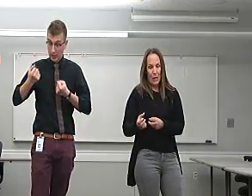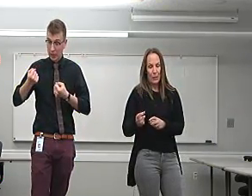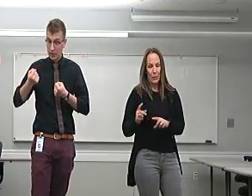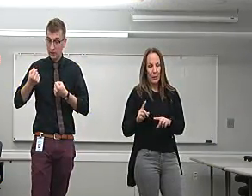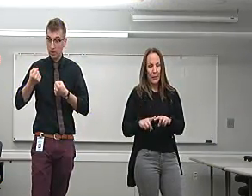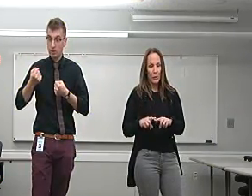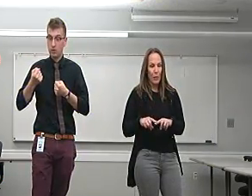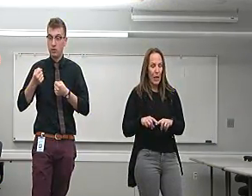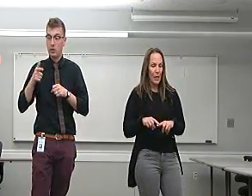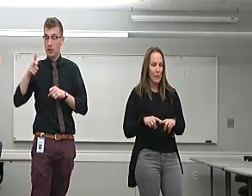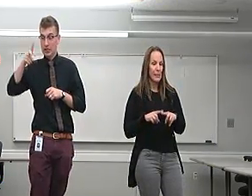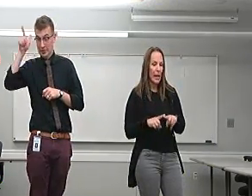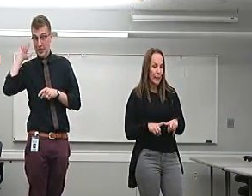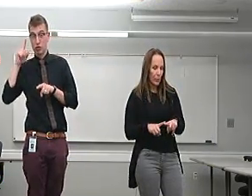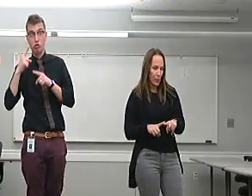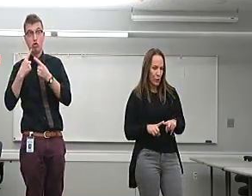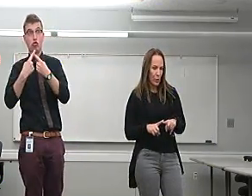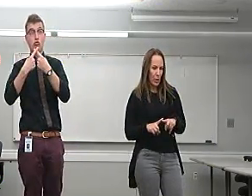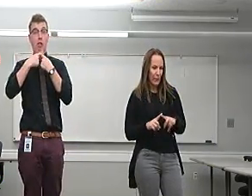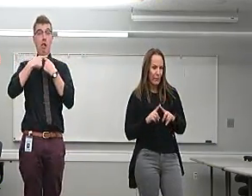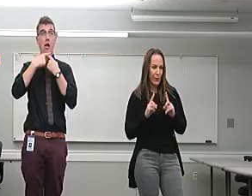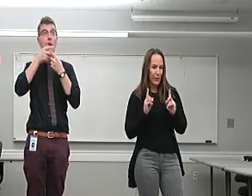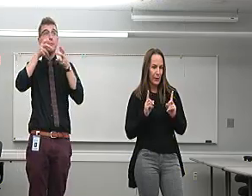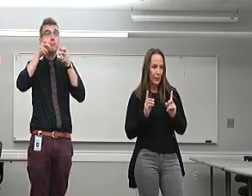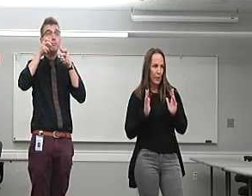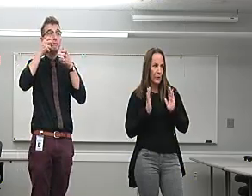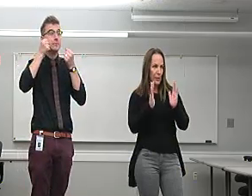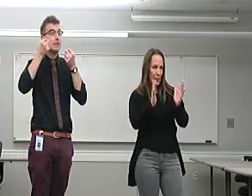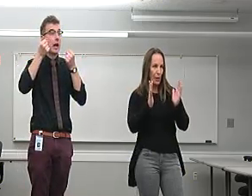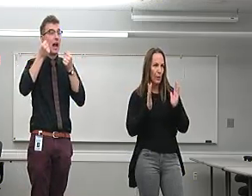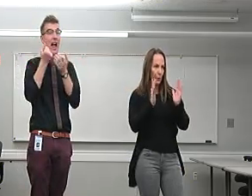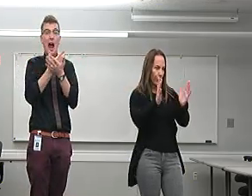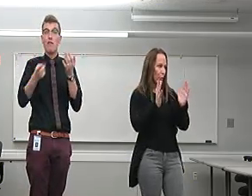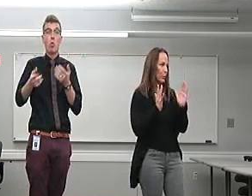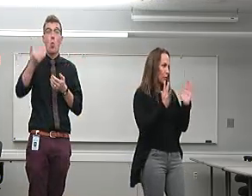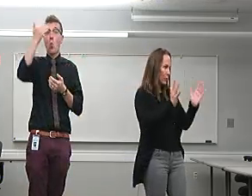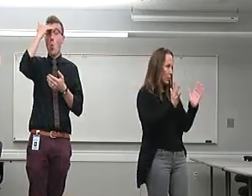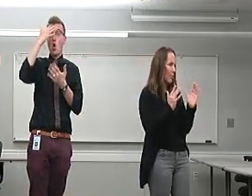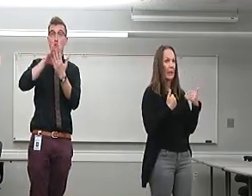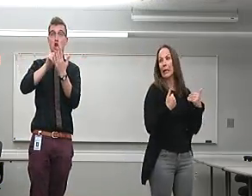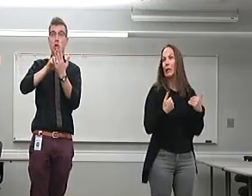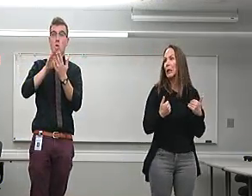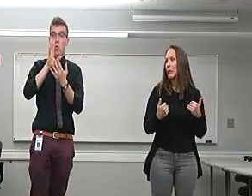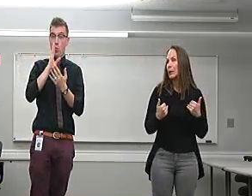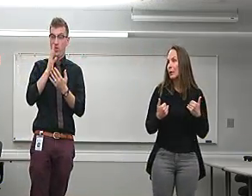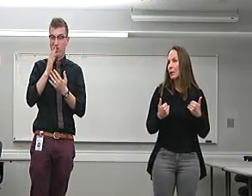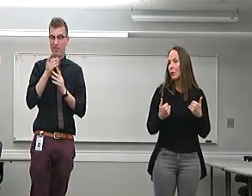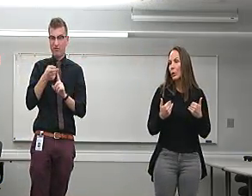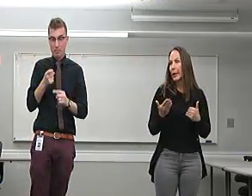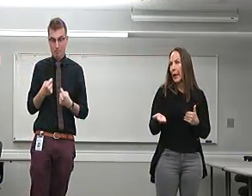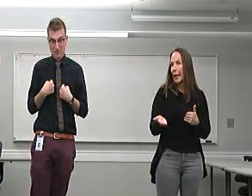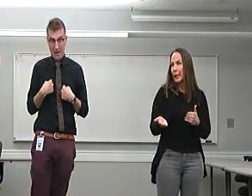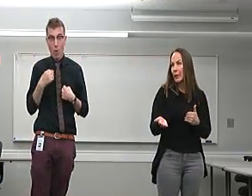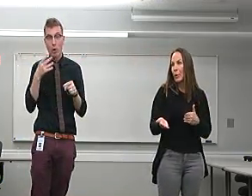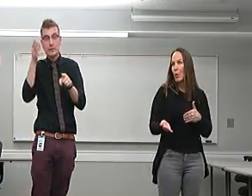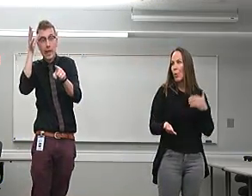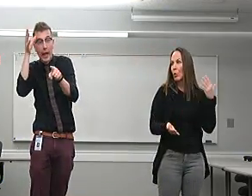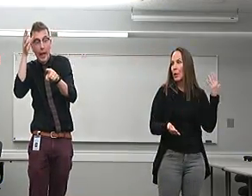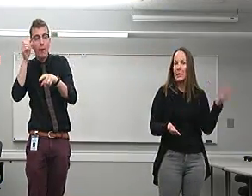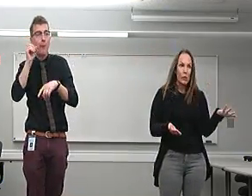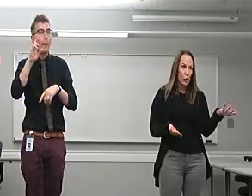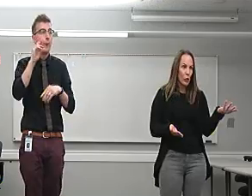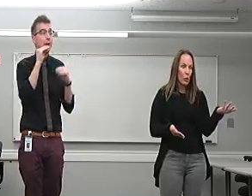relying on sign language, everything Leah knows is going to come through me or Dad or a teacher